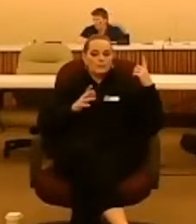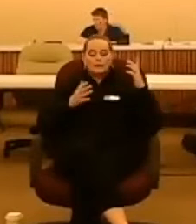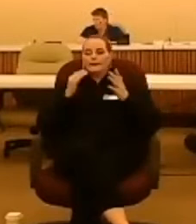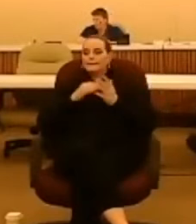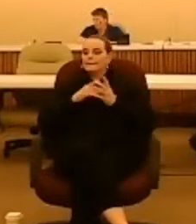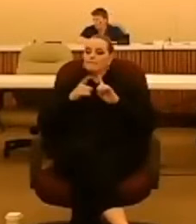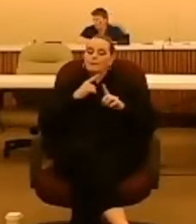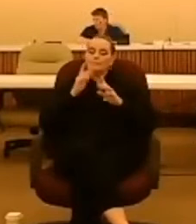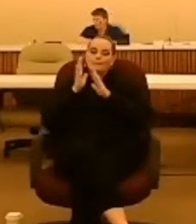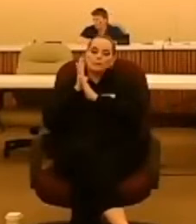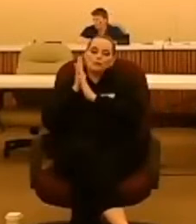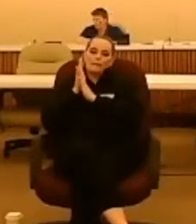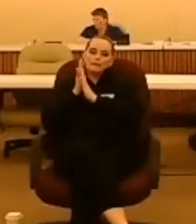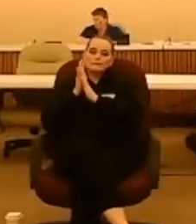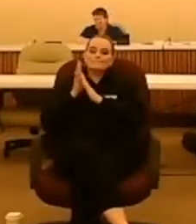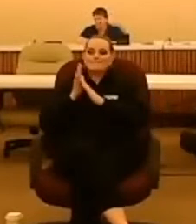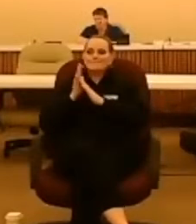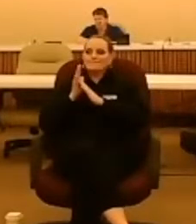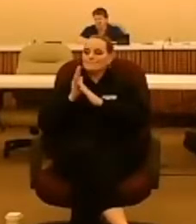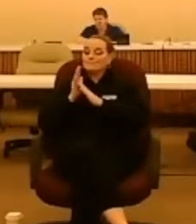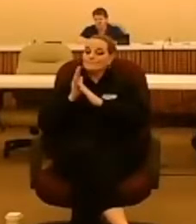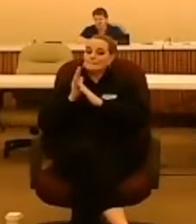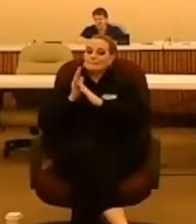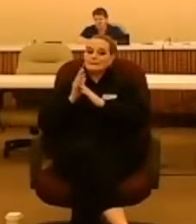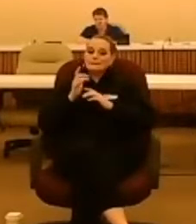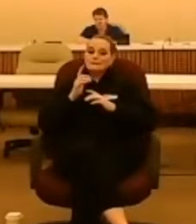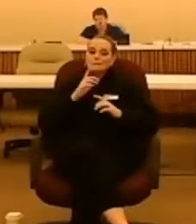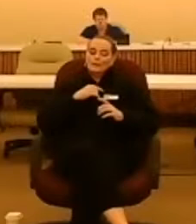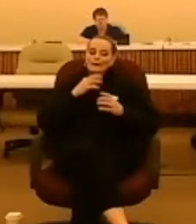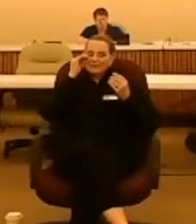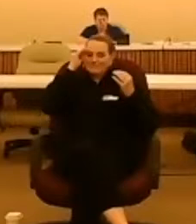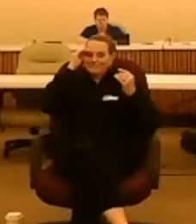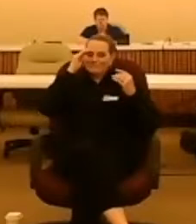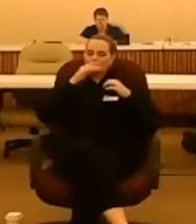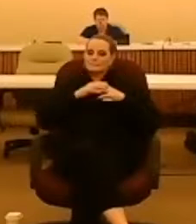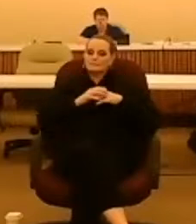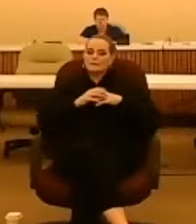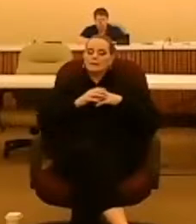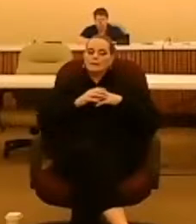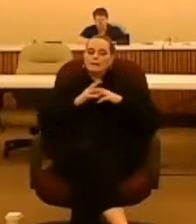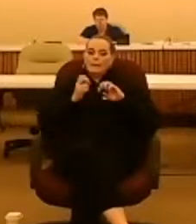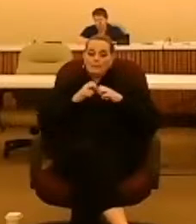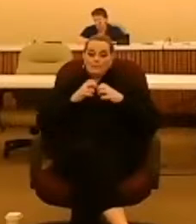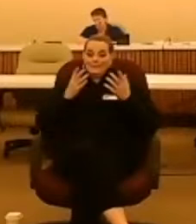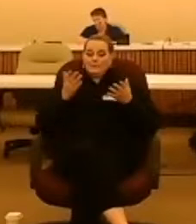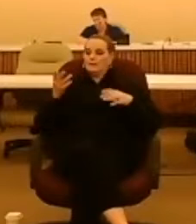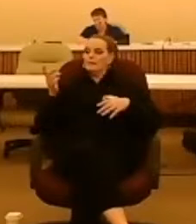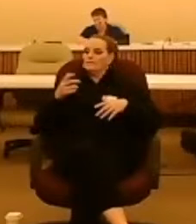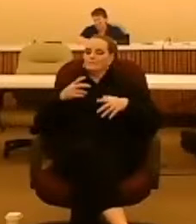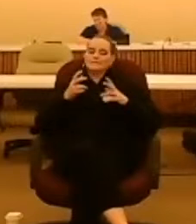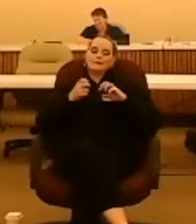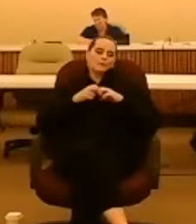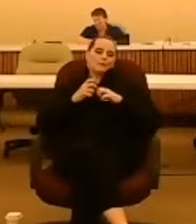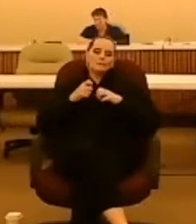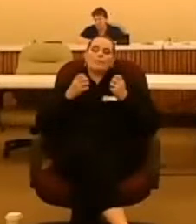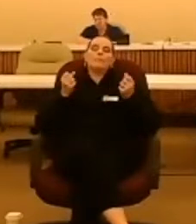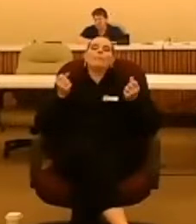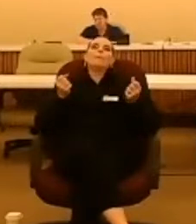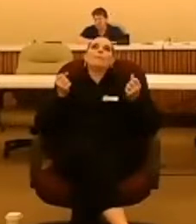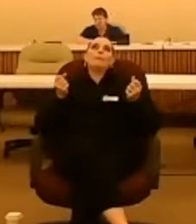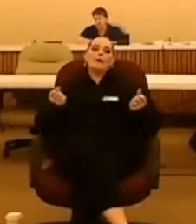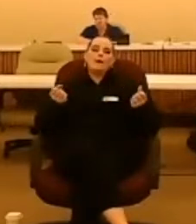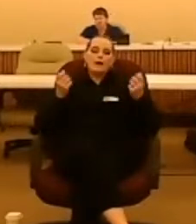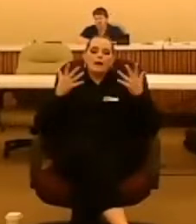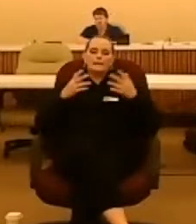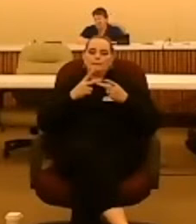the traffic, we are going to be taking that stuff into account. The issue we have here is the issue we've had with a number of things,